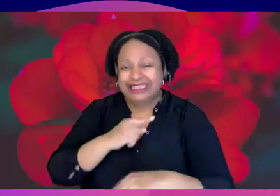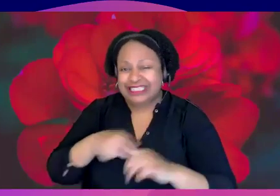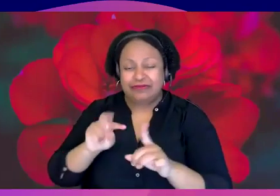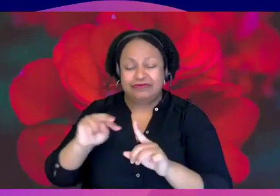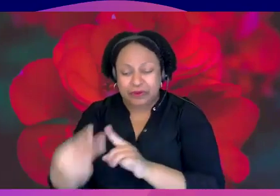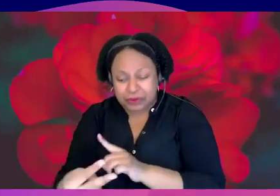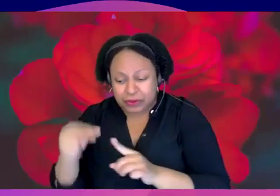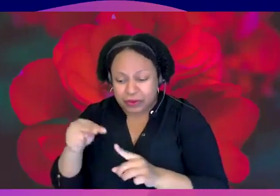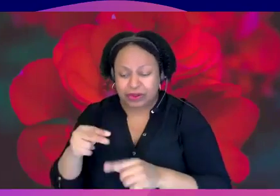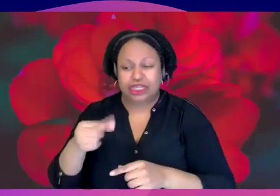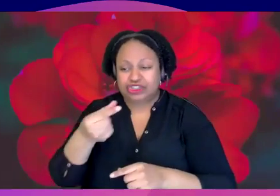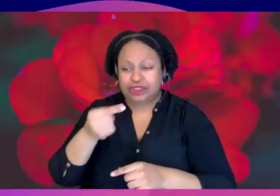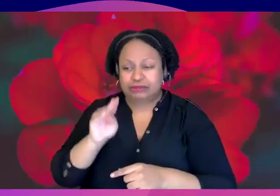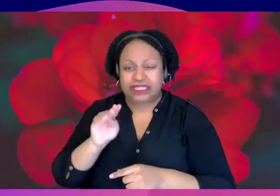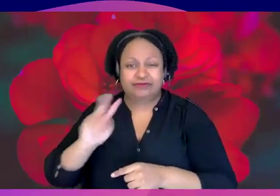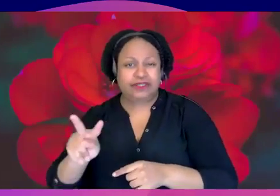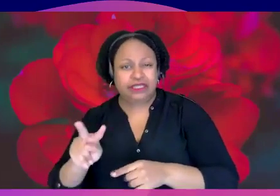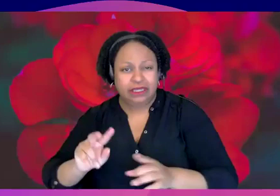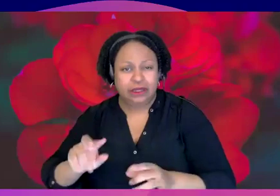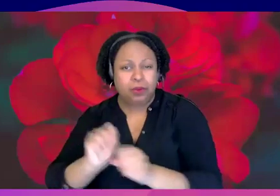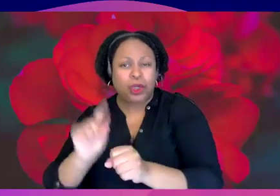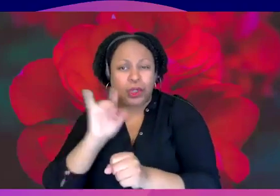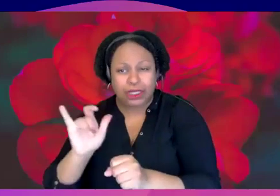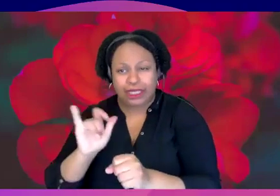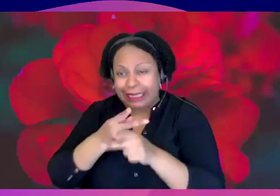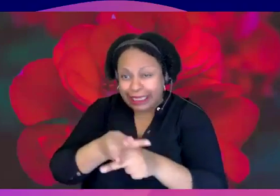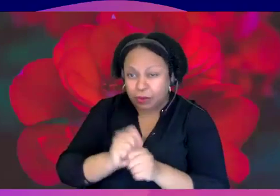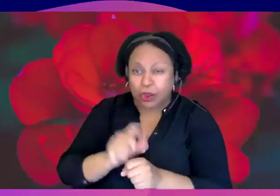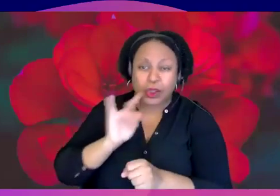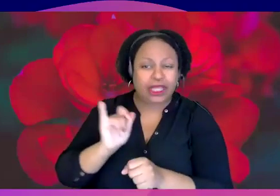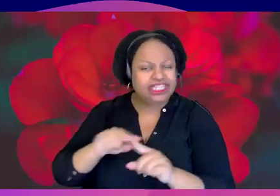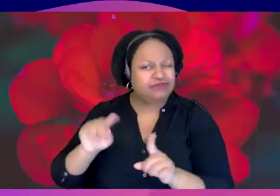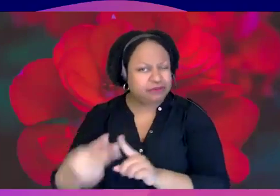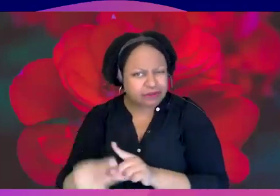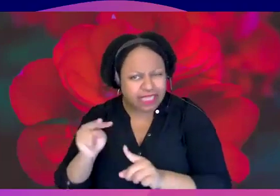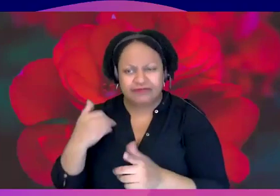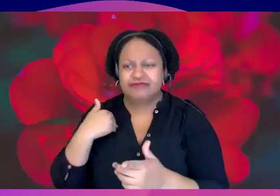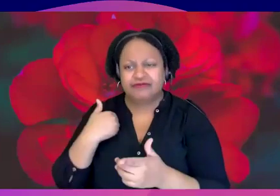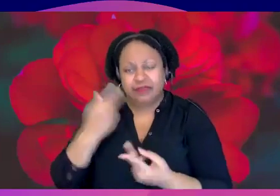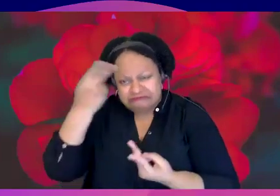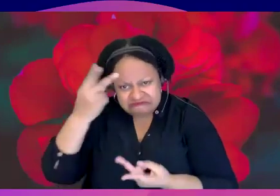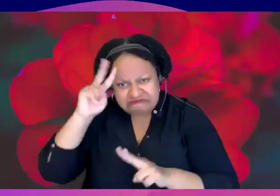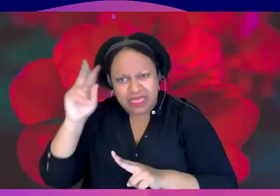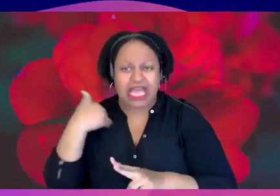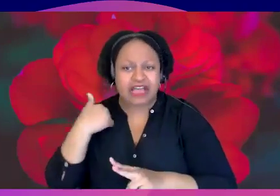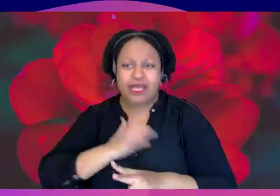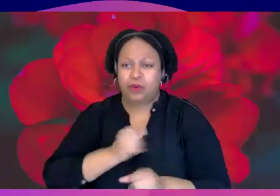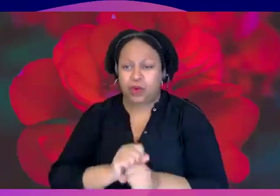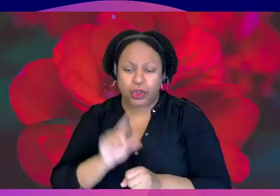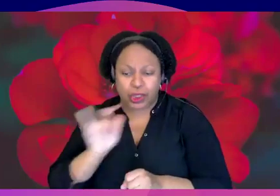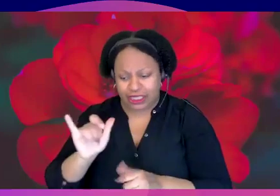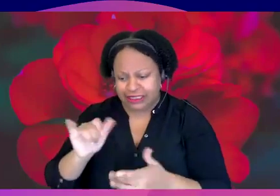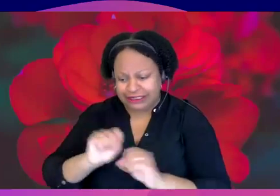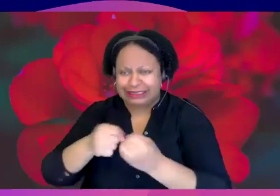about what gender-based violence work really is and care work, what that really is. There's misunderstandings of our work in